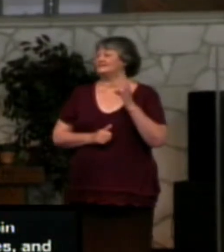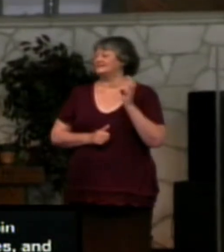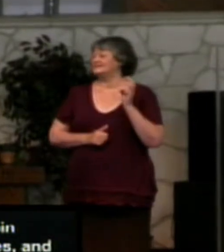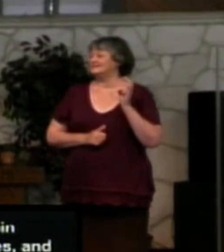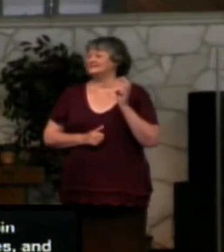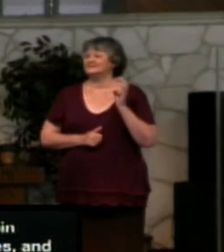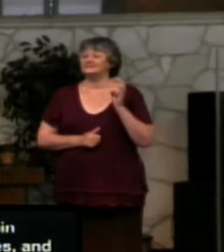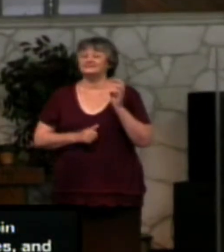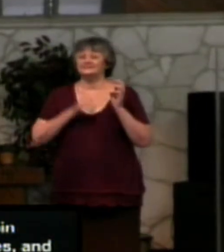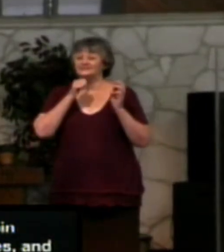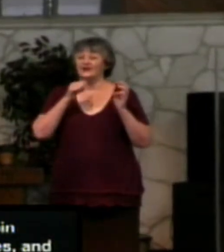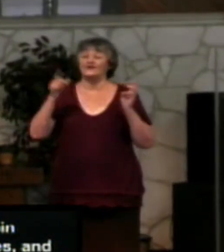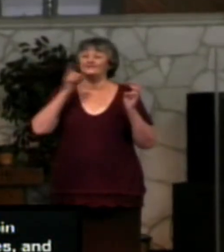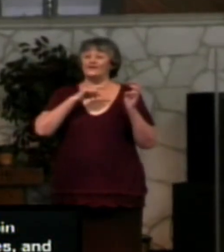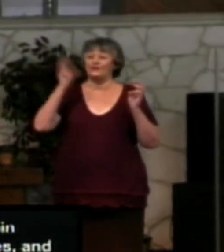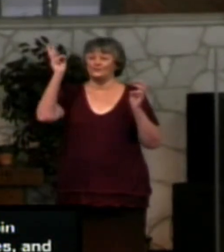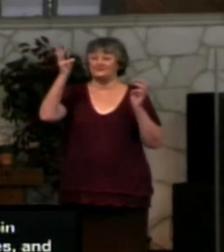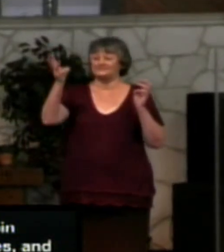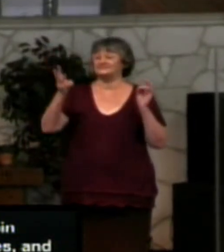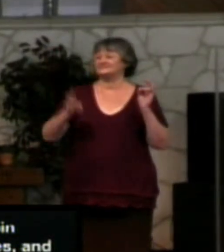Do not bear false witness.